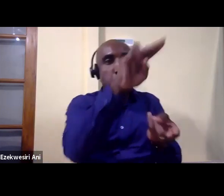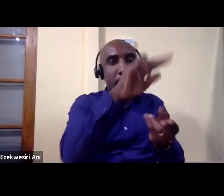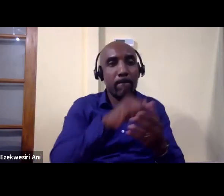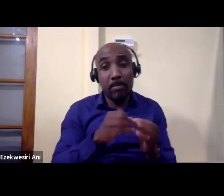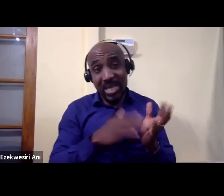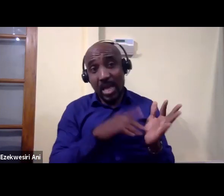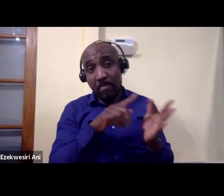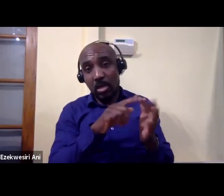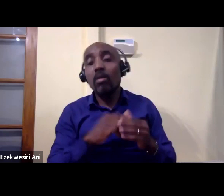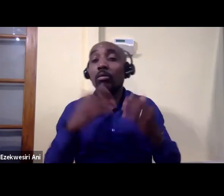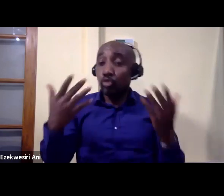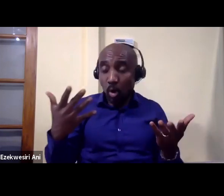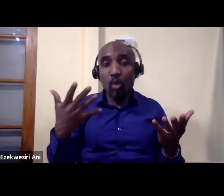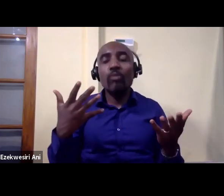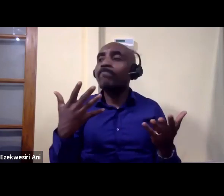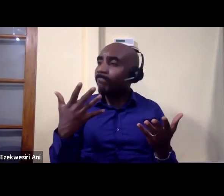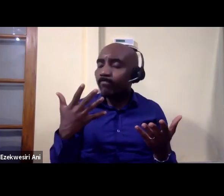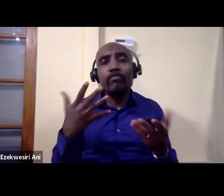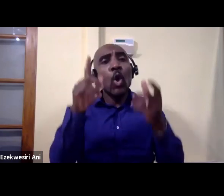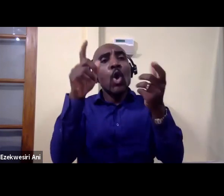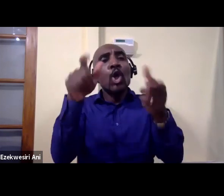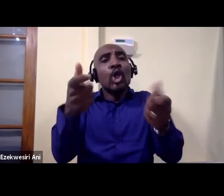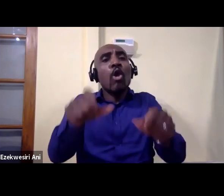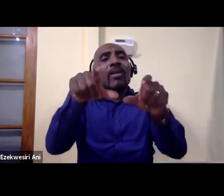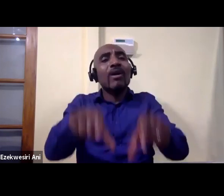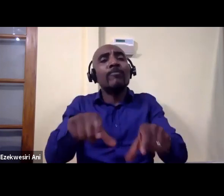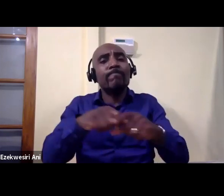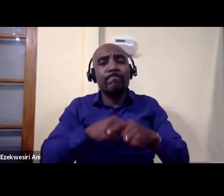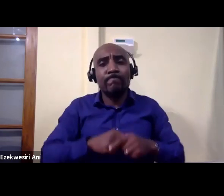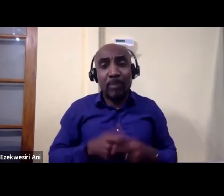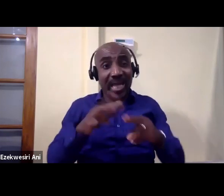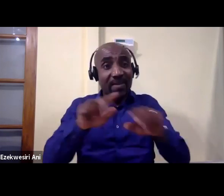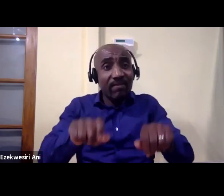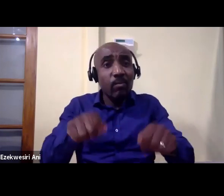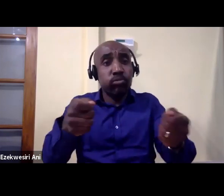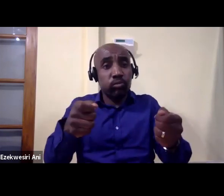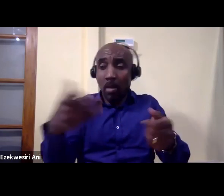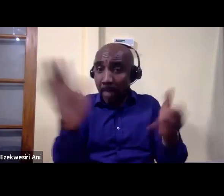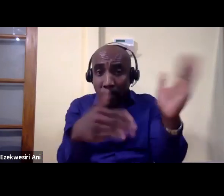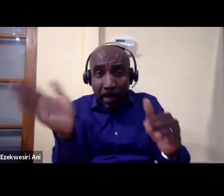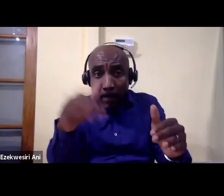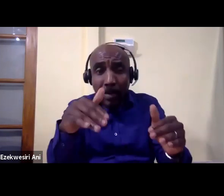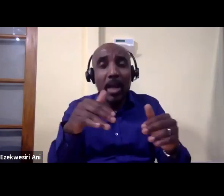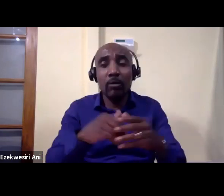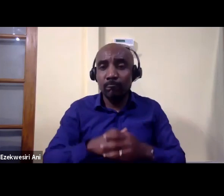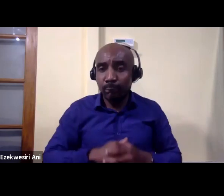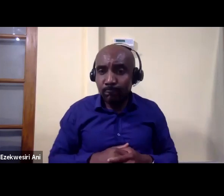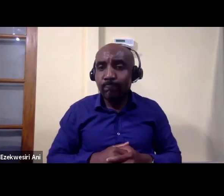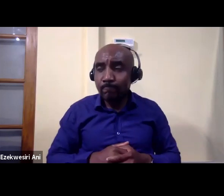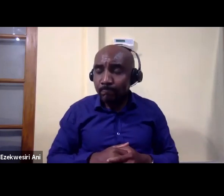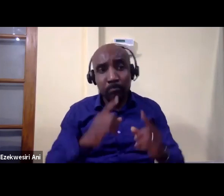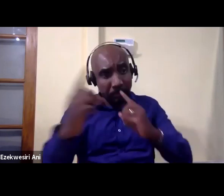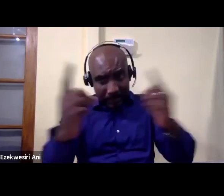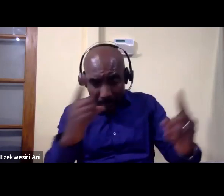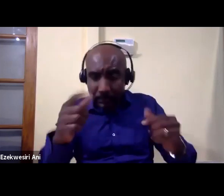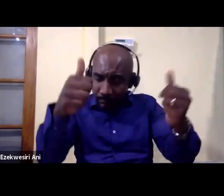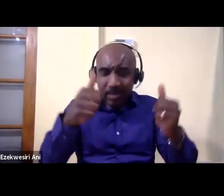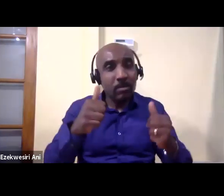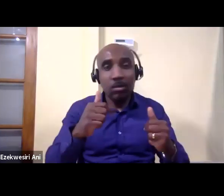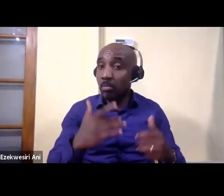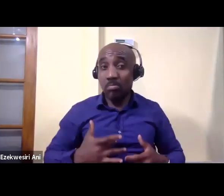the lifting of the lockdown, which in my view has been done in a